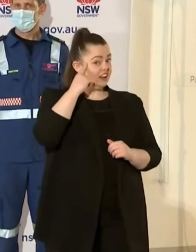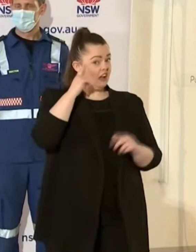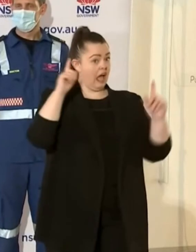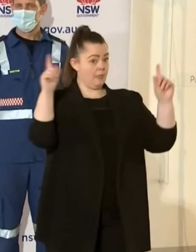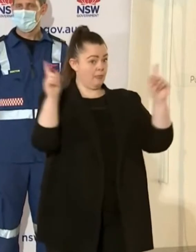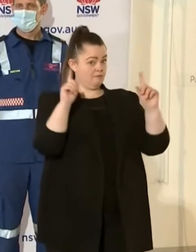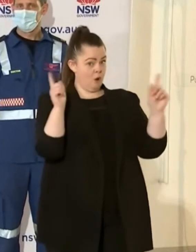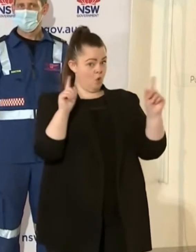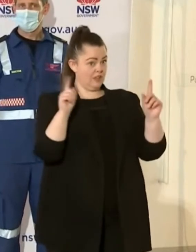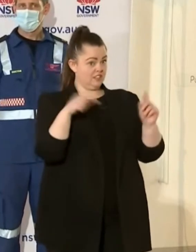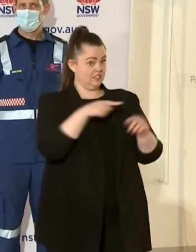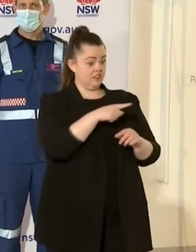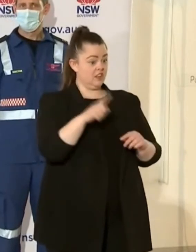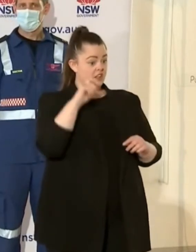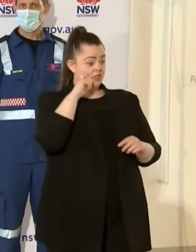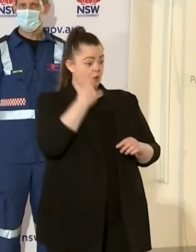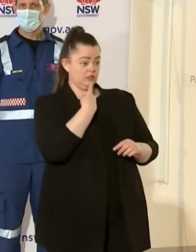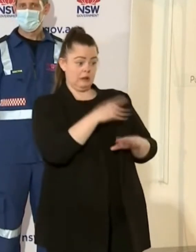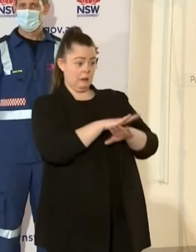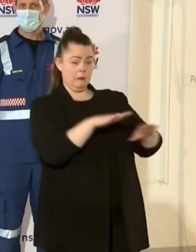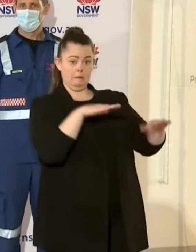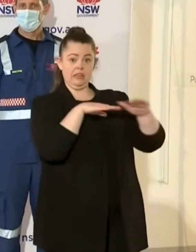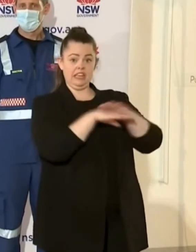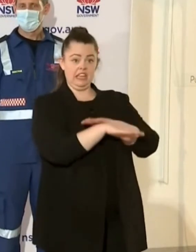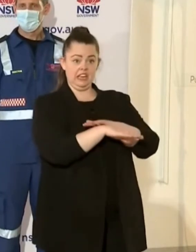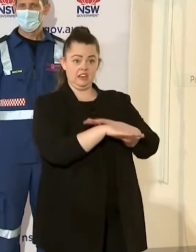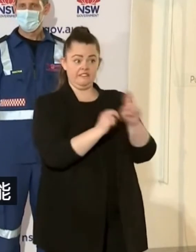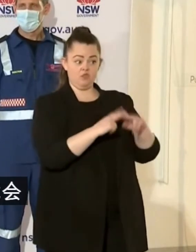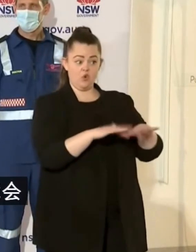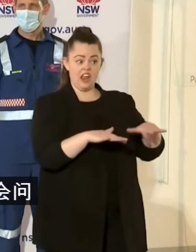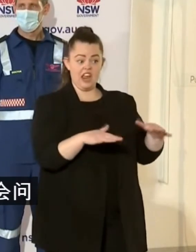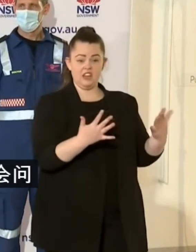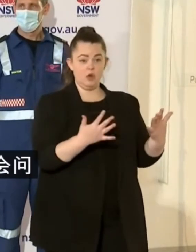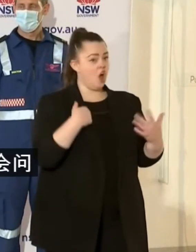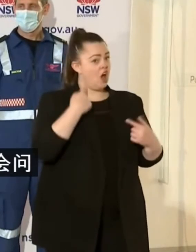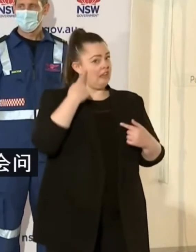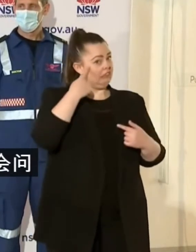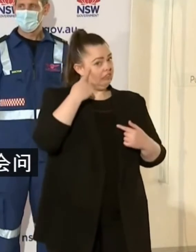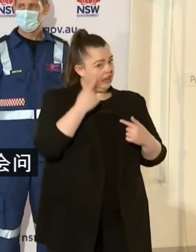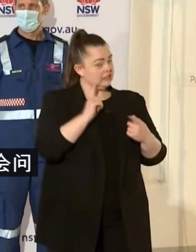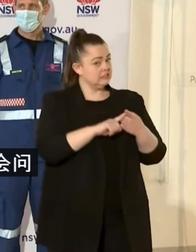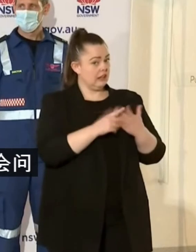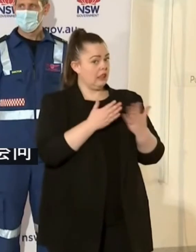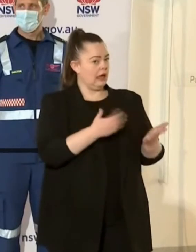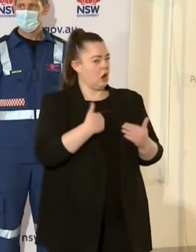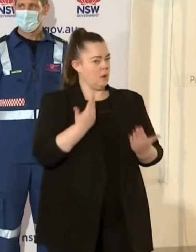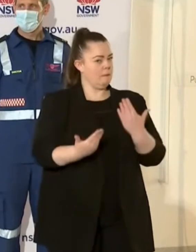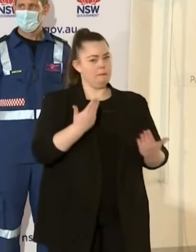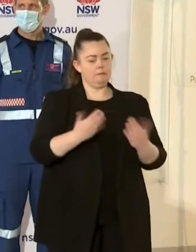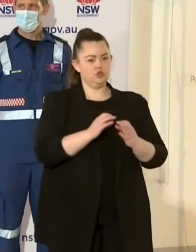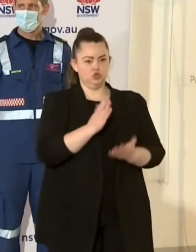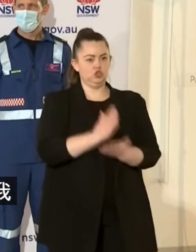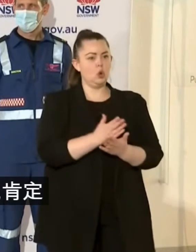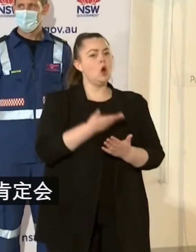arrangements, but I'll have a chat to is it Anthony Fisher or whoever may be asking that question. Anthony texts me regularly or calls me,